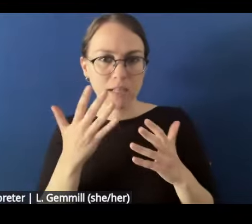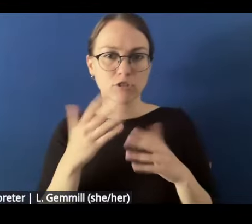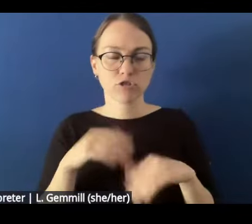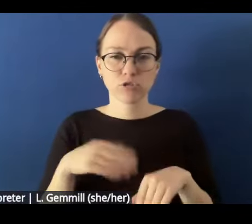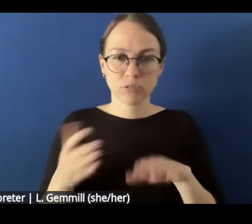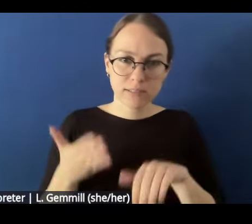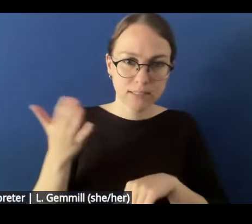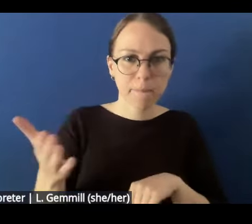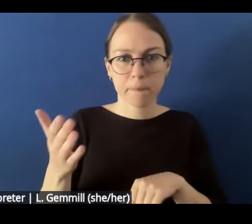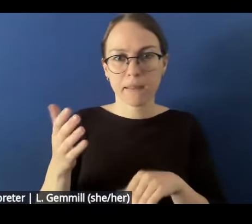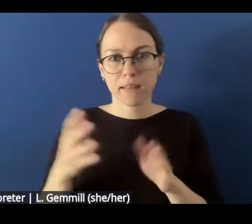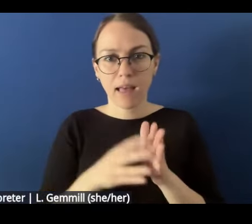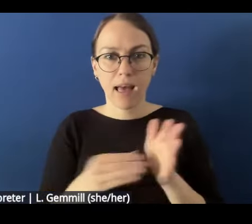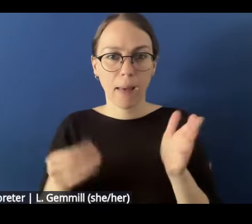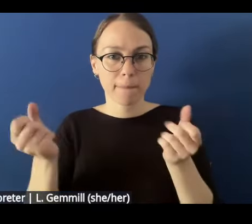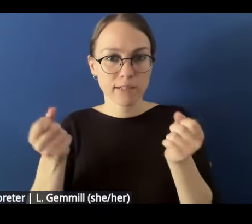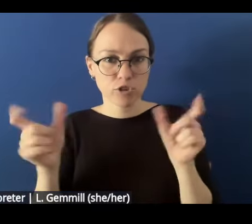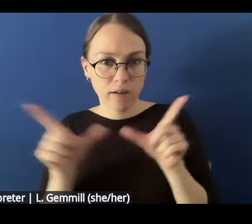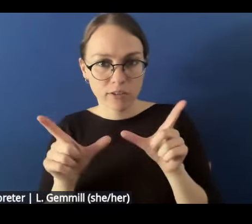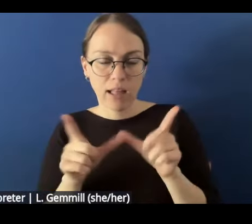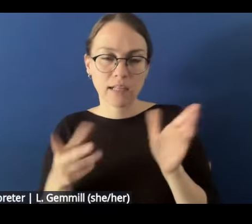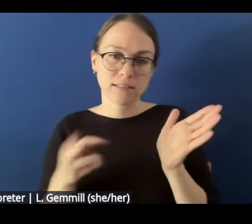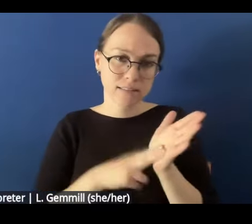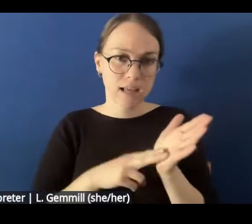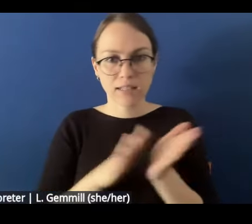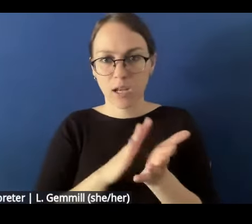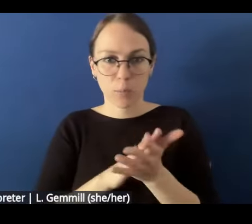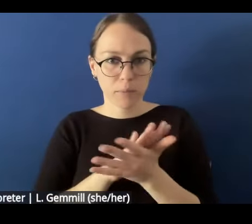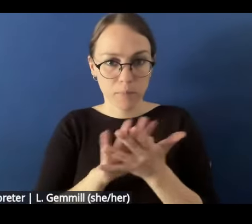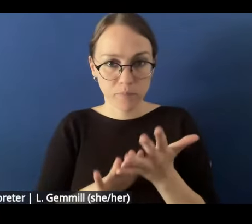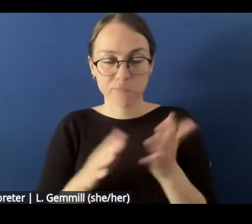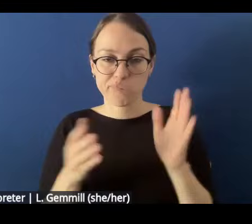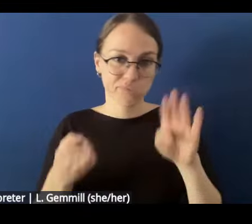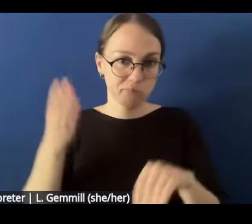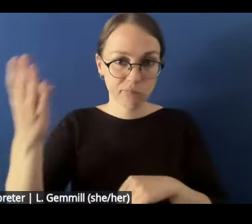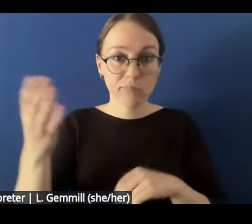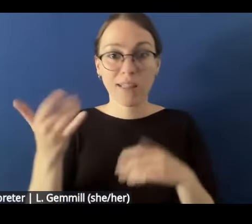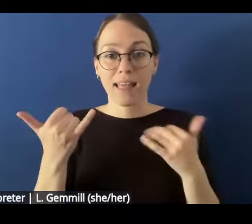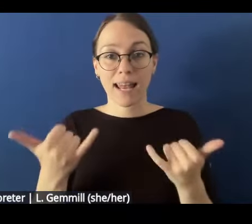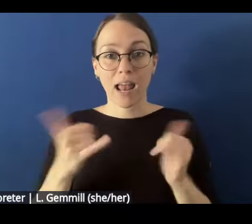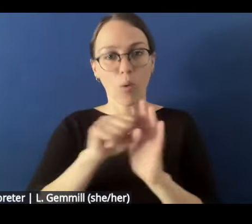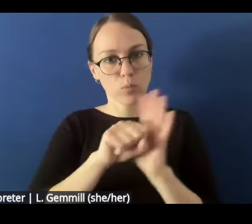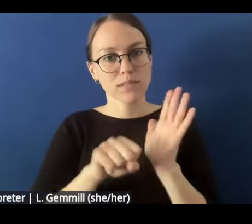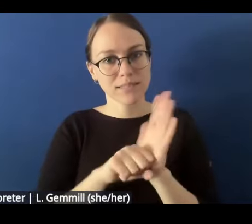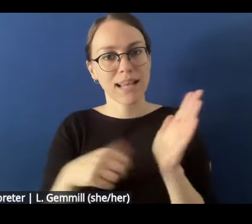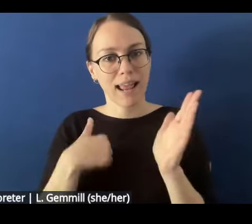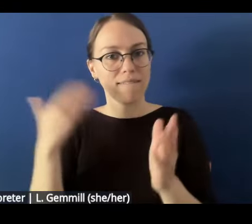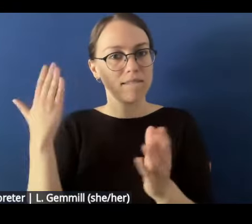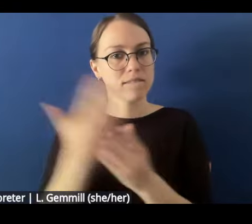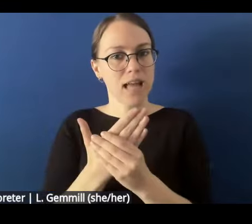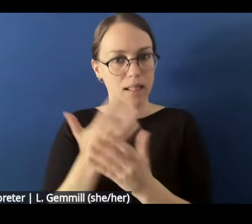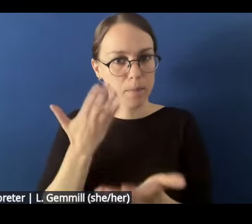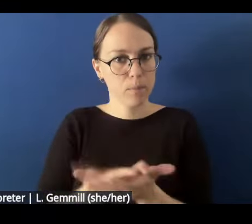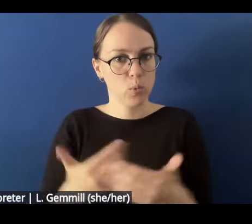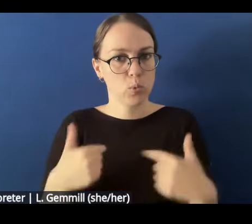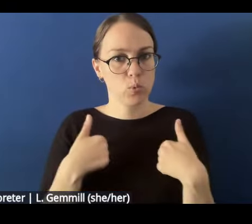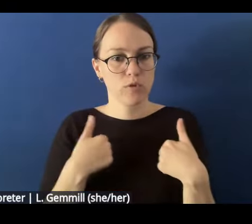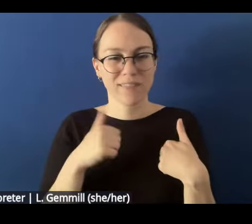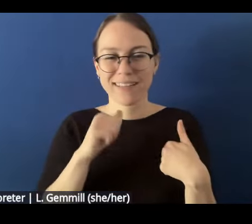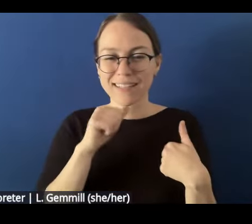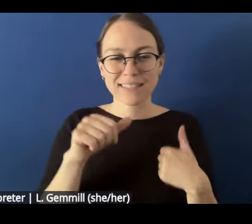driver's license or another signed document. And now there's something in the state file that says, hey, it's not the QVF.